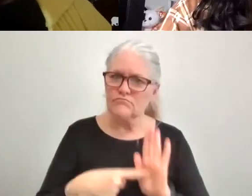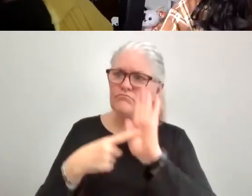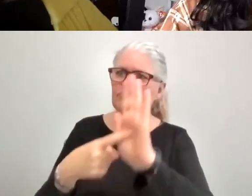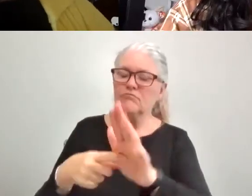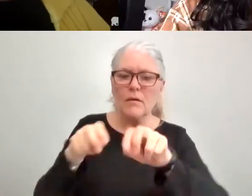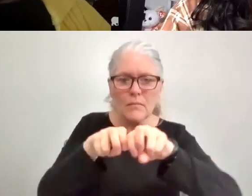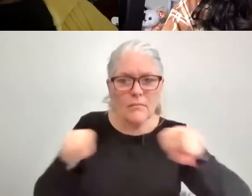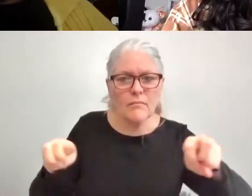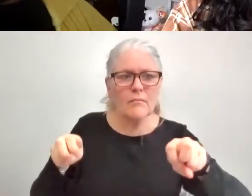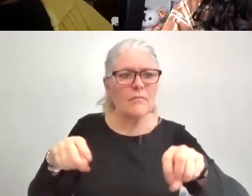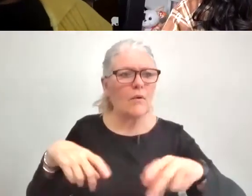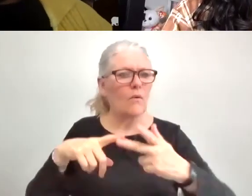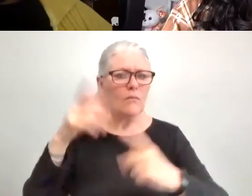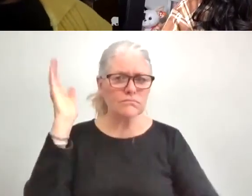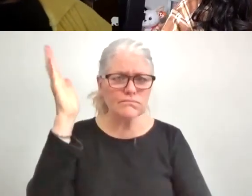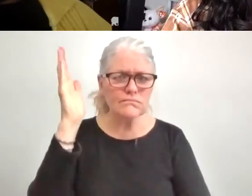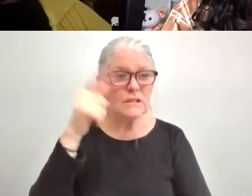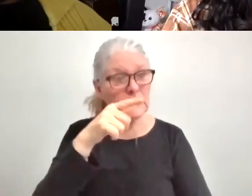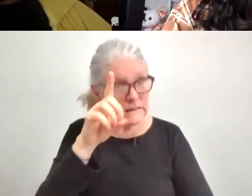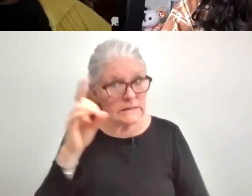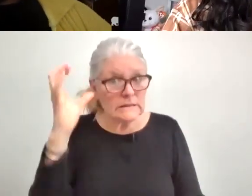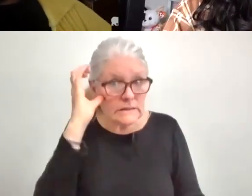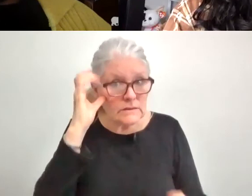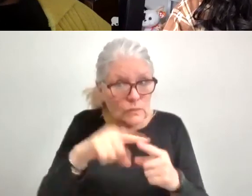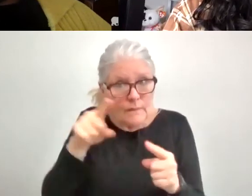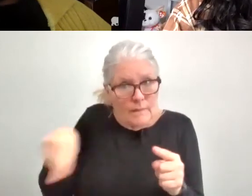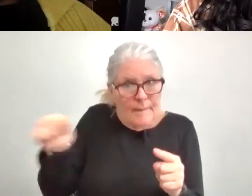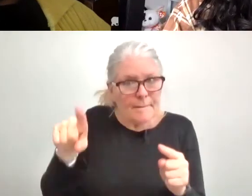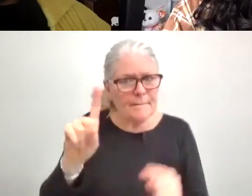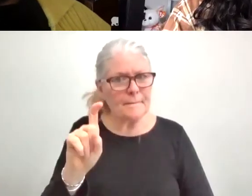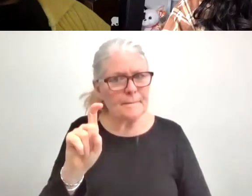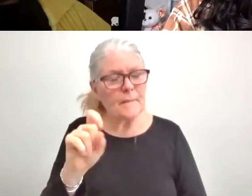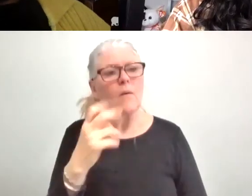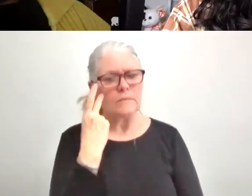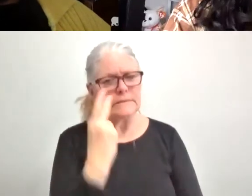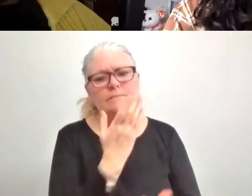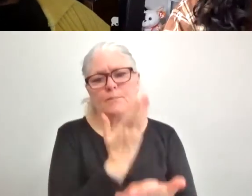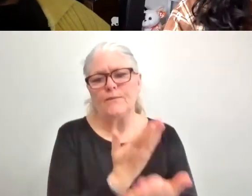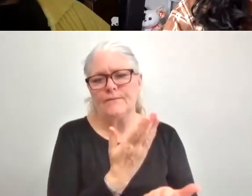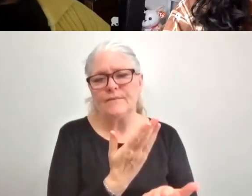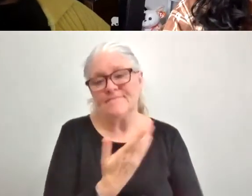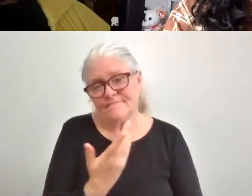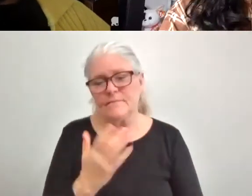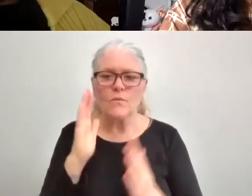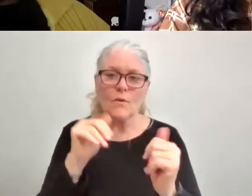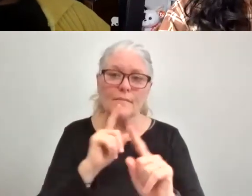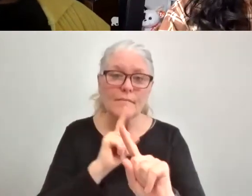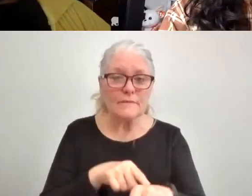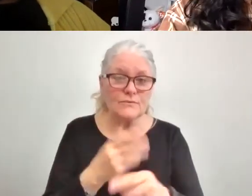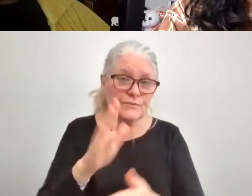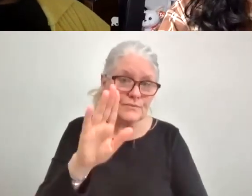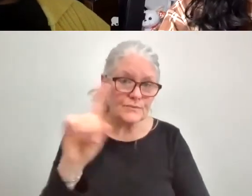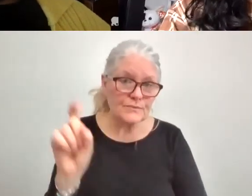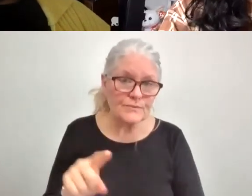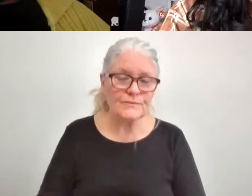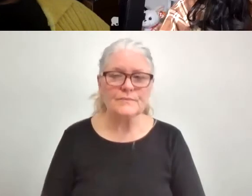space. Yeah, I hope that's a helpful answer. It definitely is.